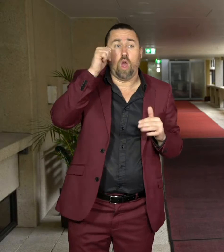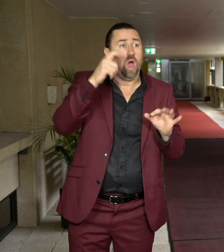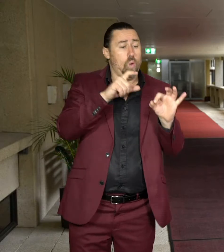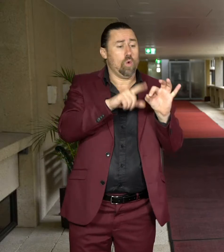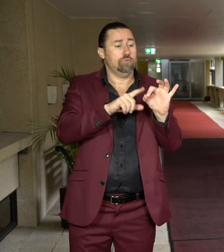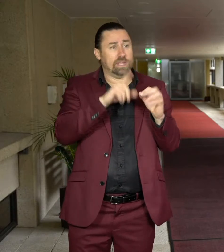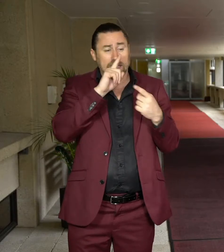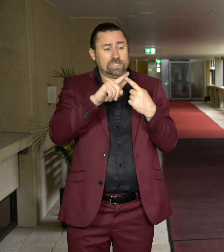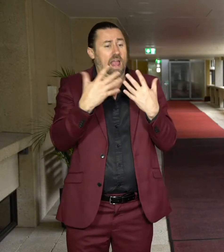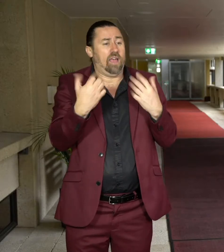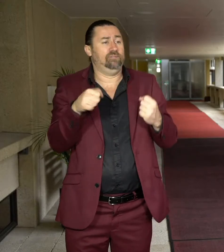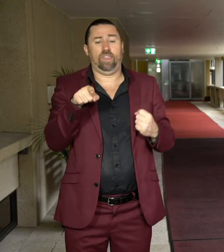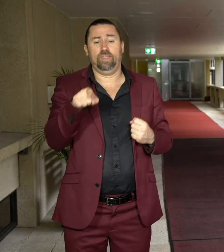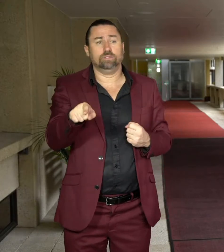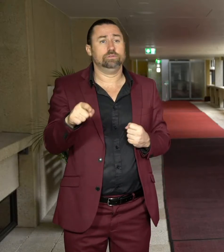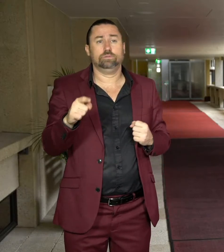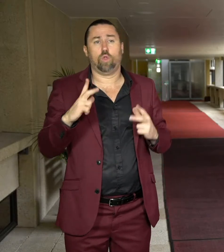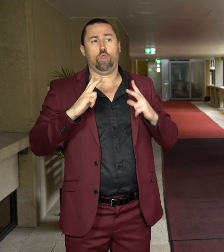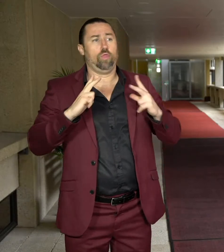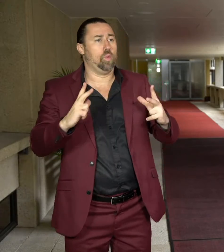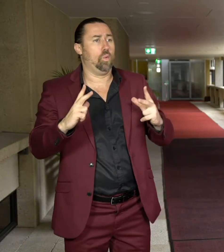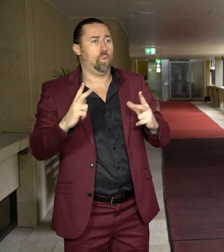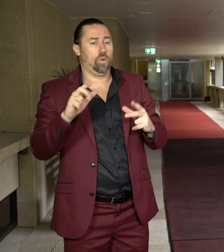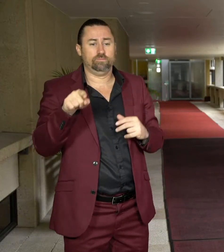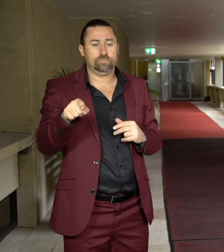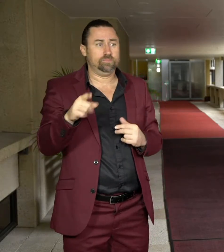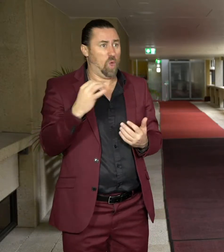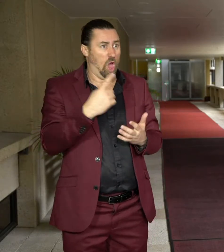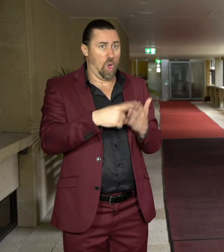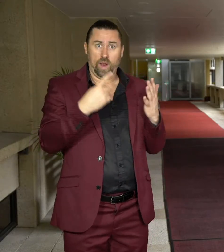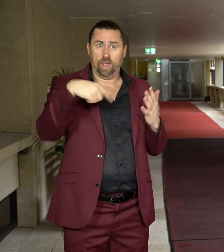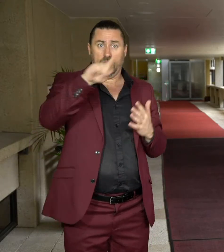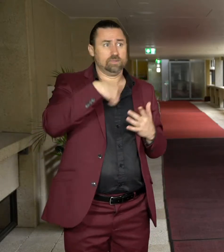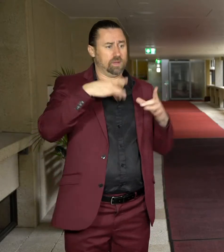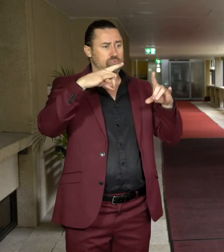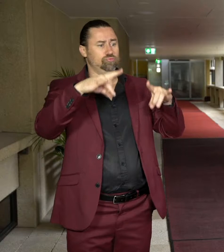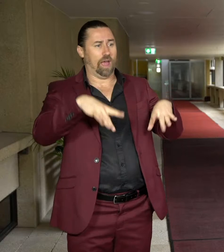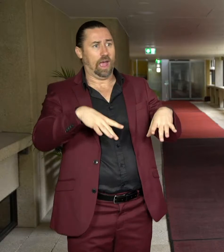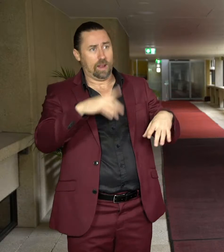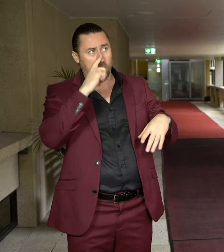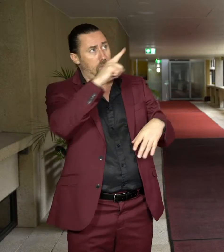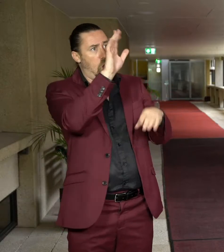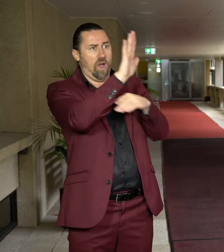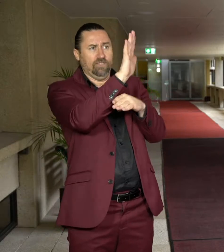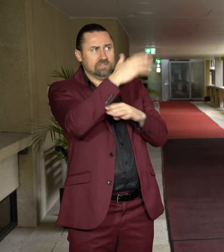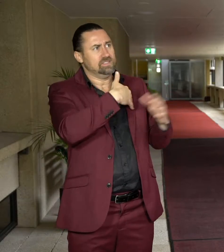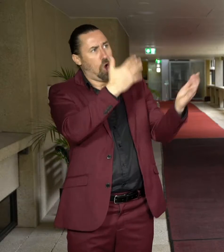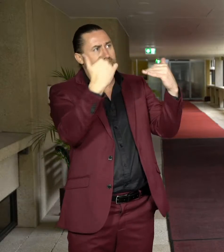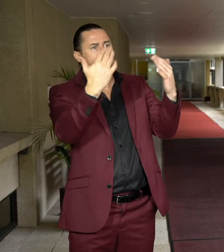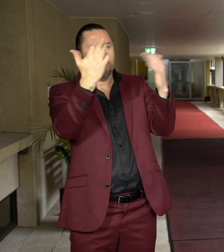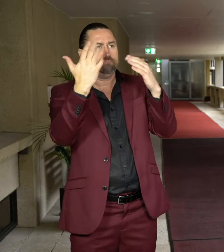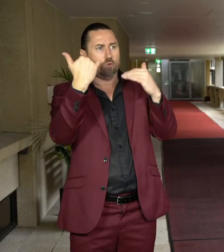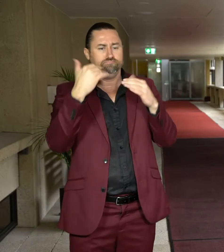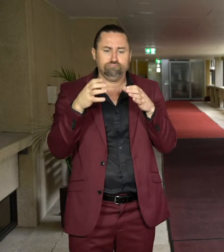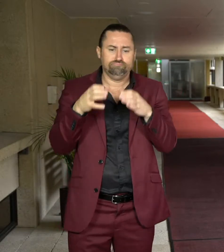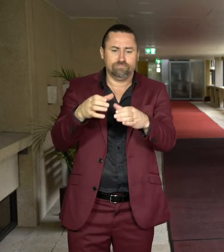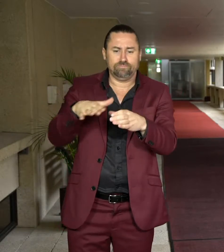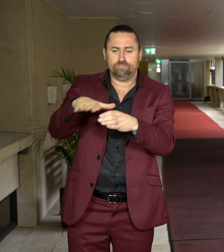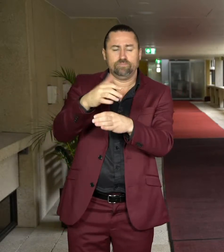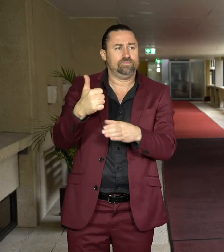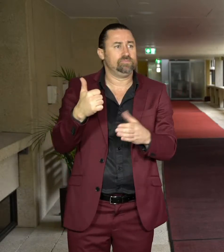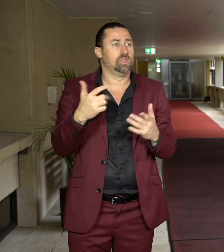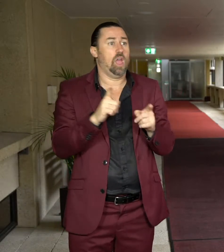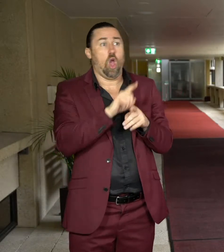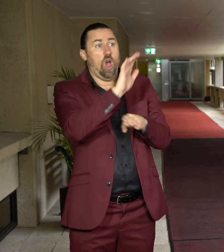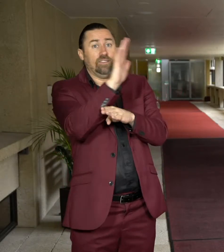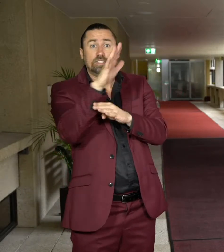though. We want to see, as well as Australians returned safely, we want to see the return of international